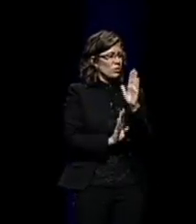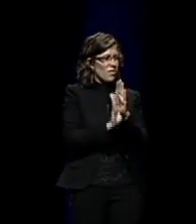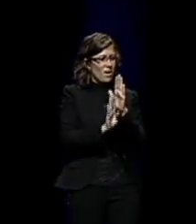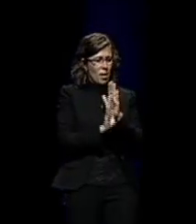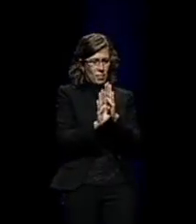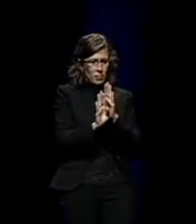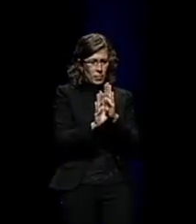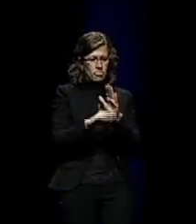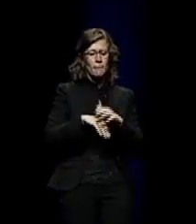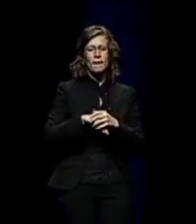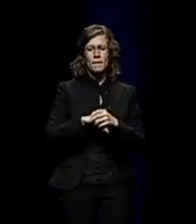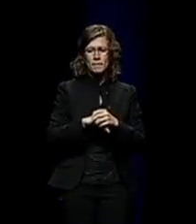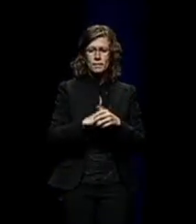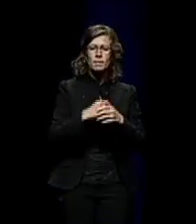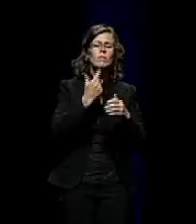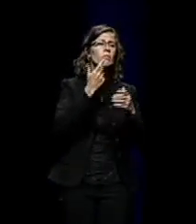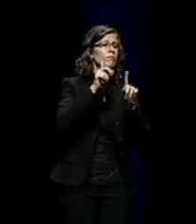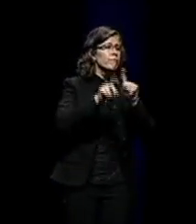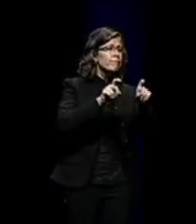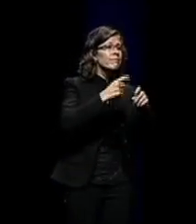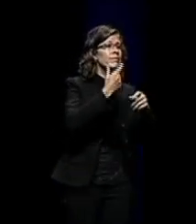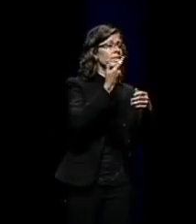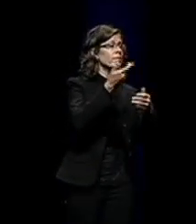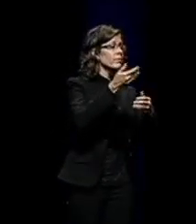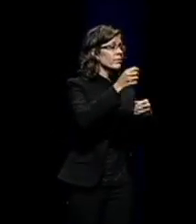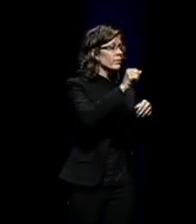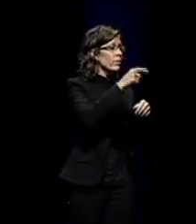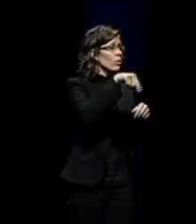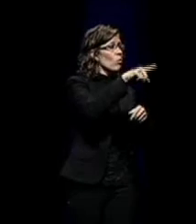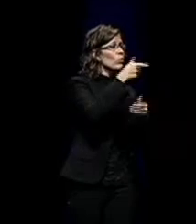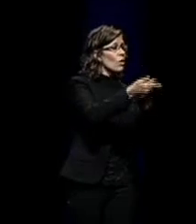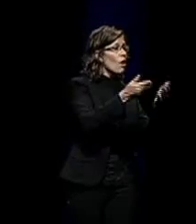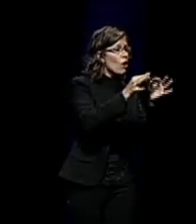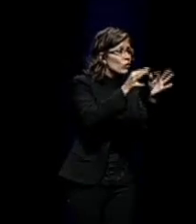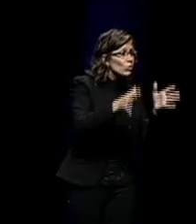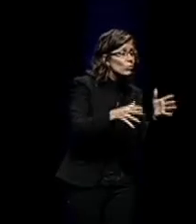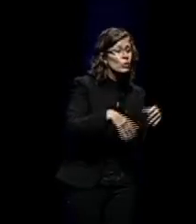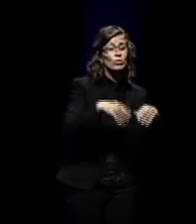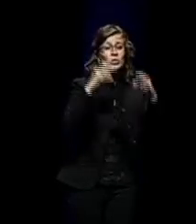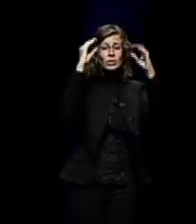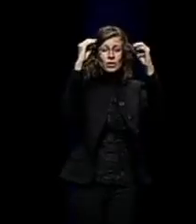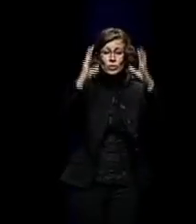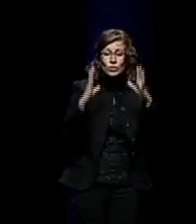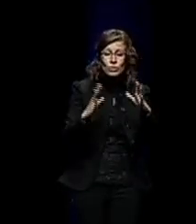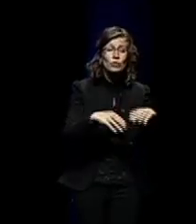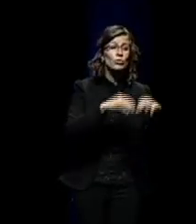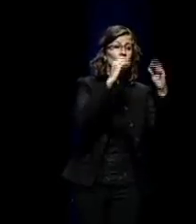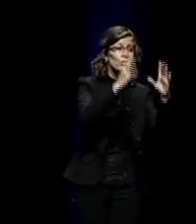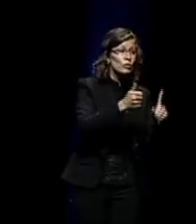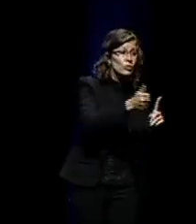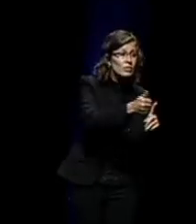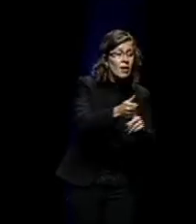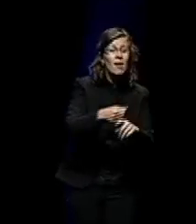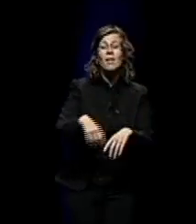employers, educators, and other people in the field. And we're actually asking questions about specialization in the